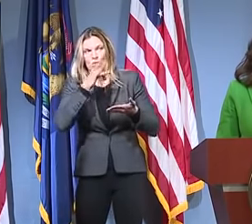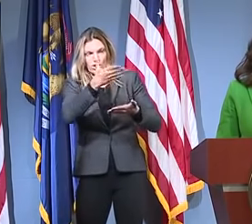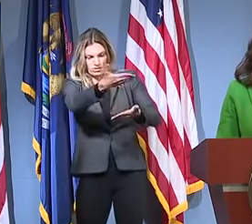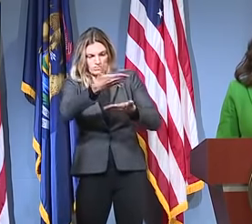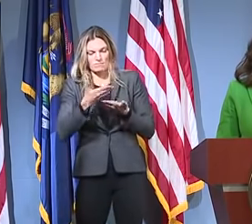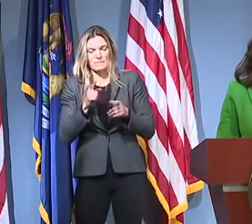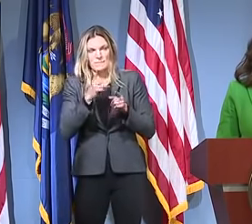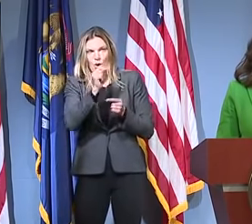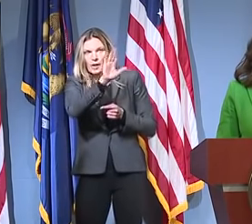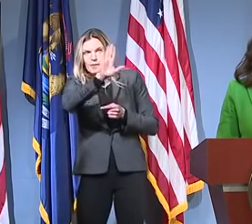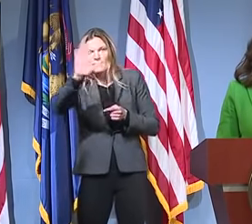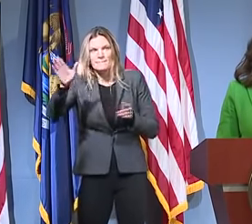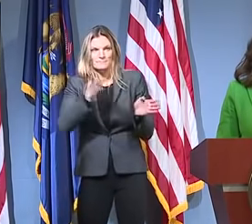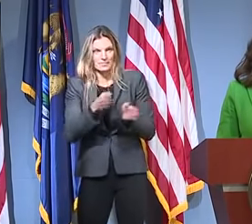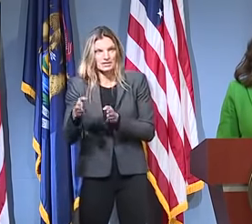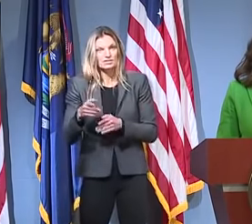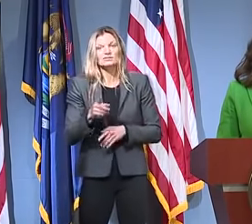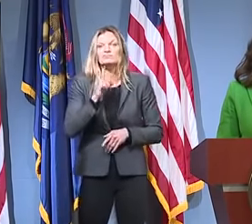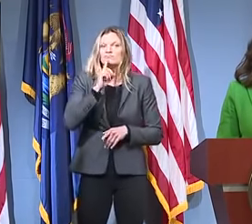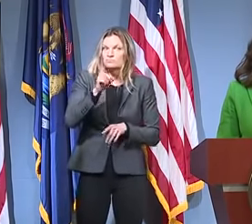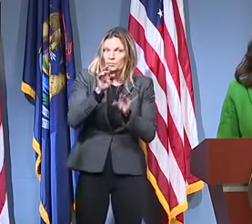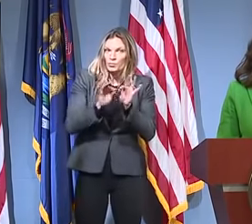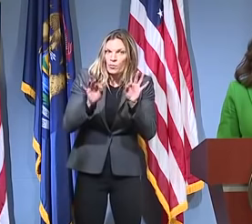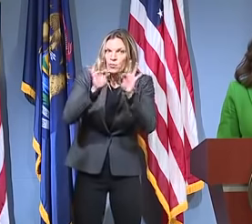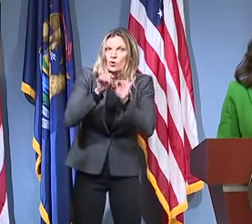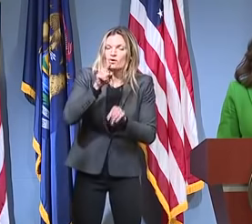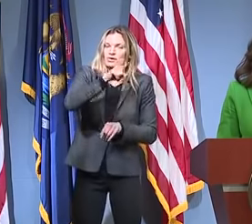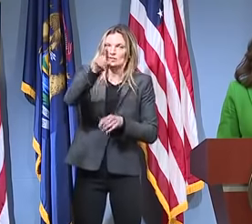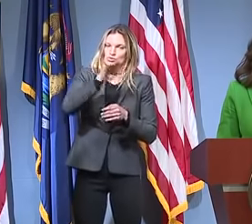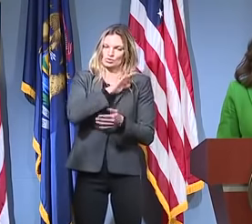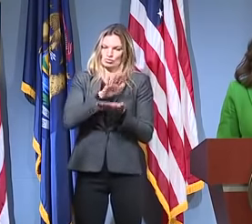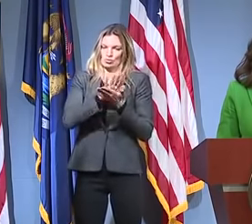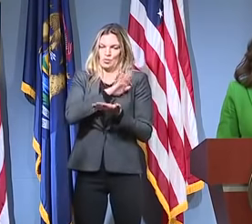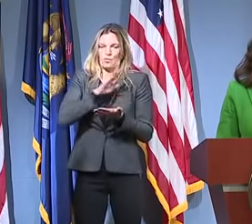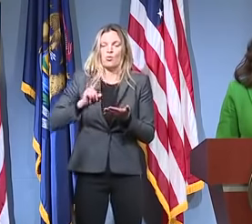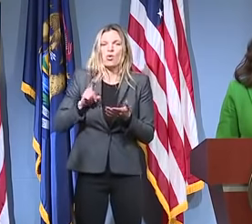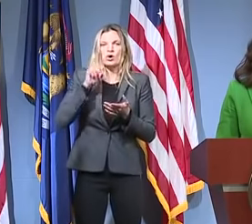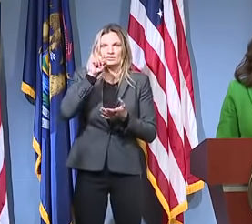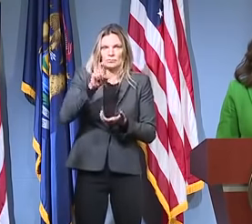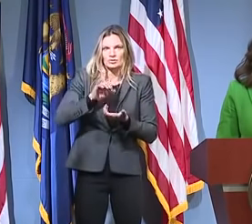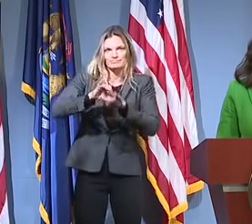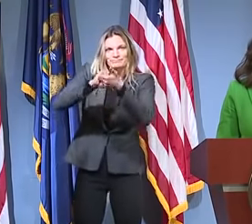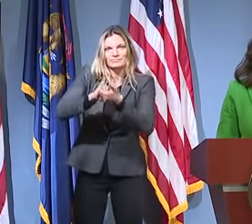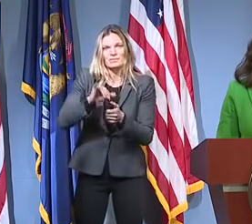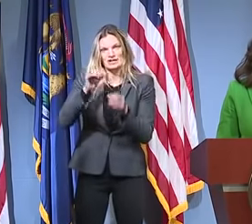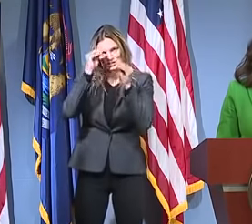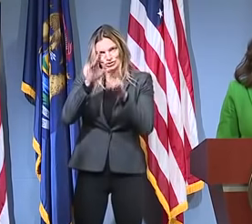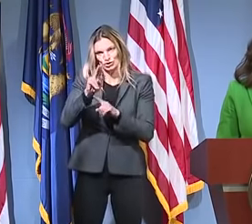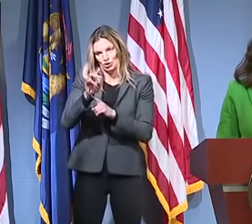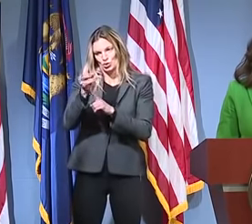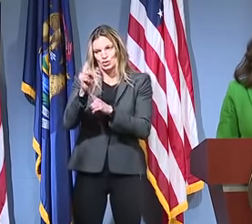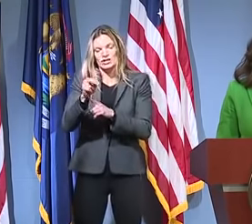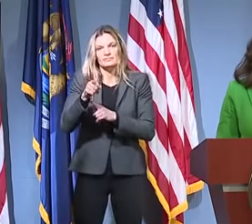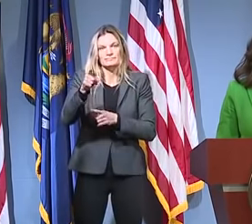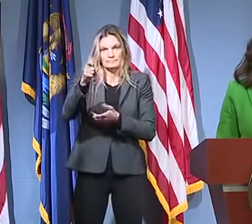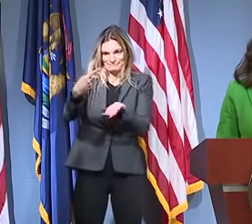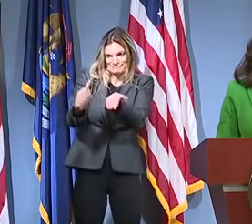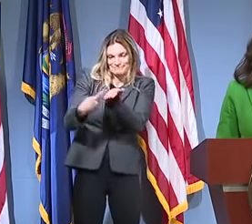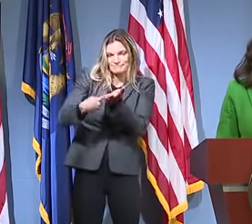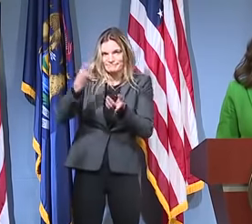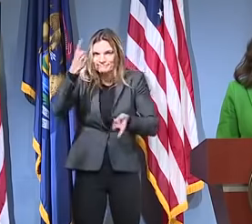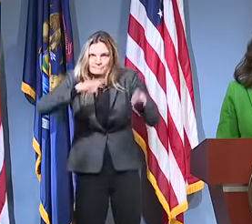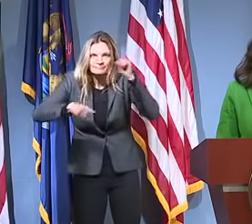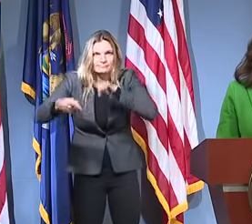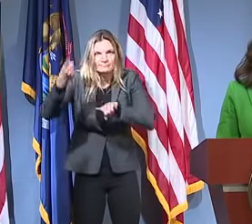they are supposed to be working with their teachers' unions. And these are subjects of collective bargaining, and they've got to